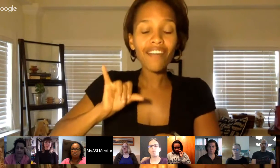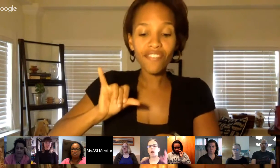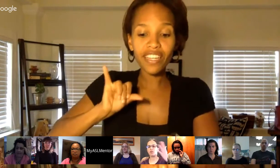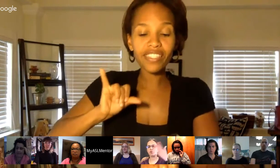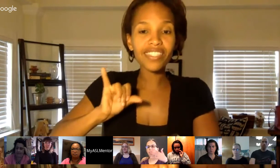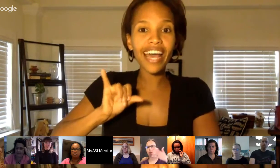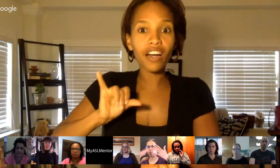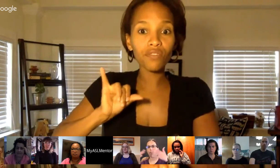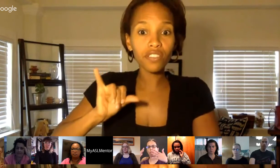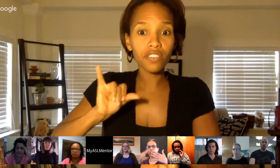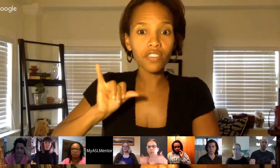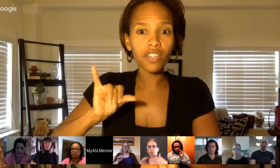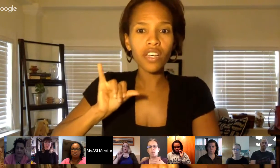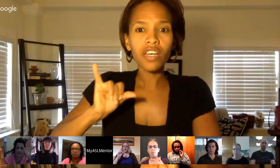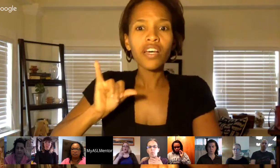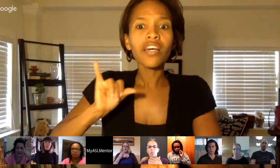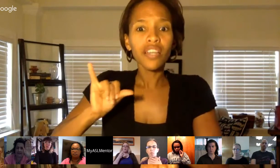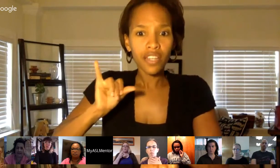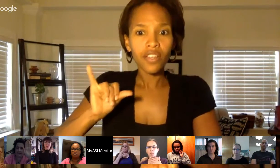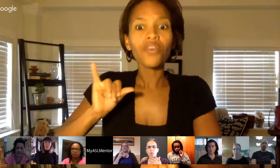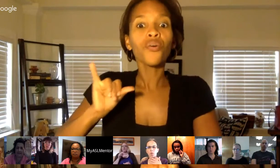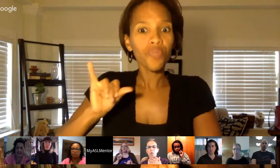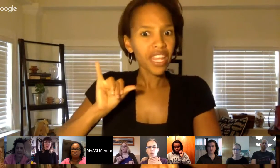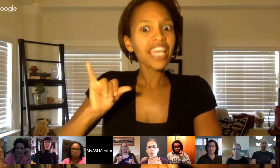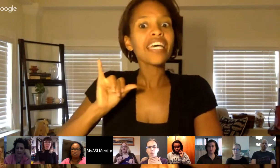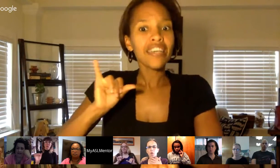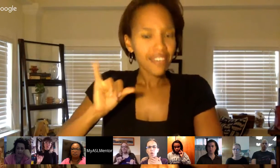I have this down.